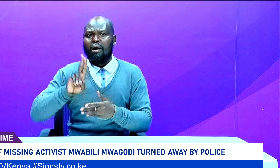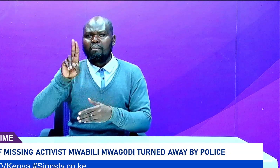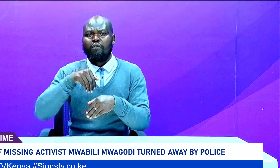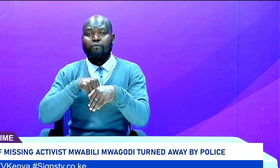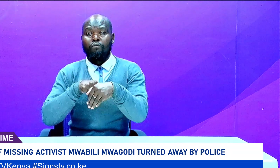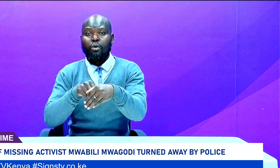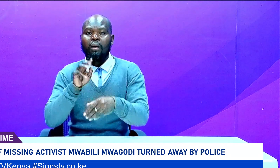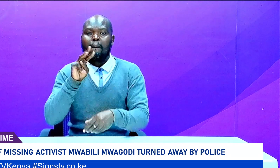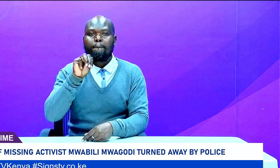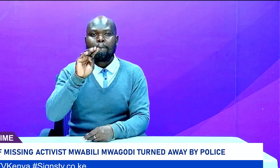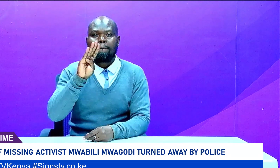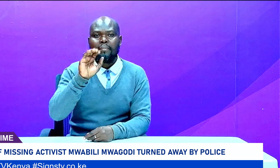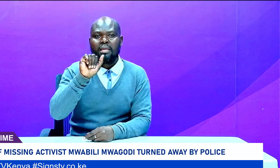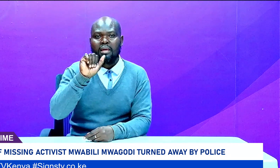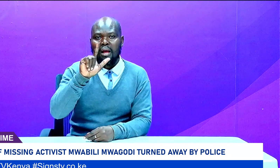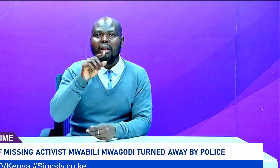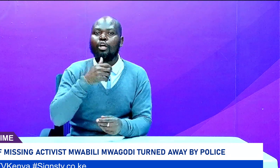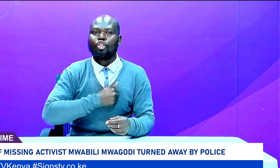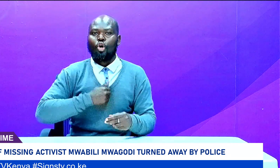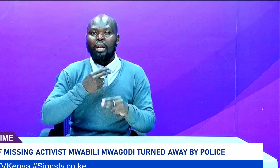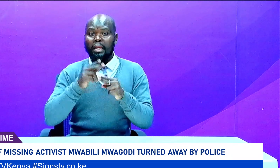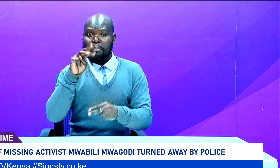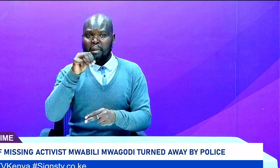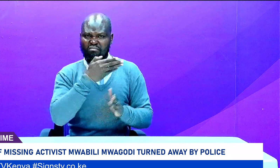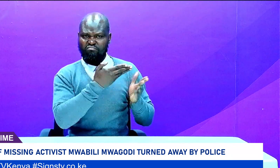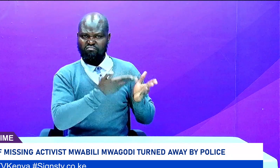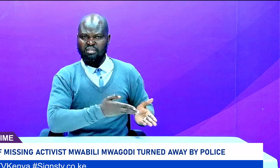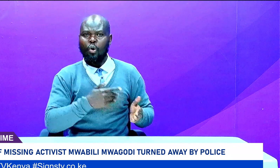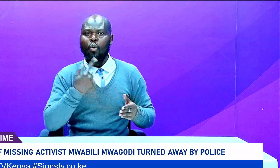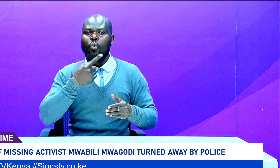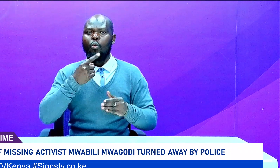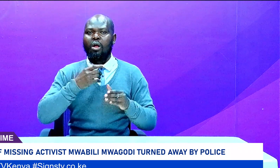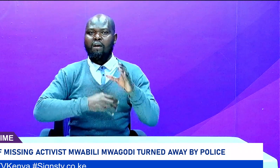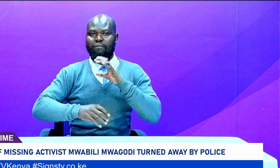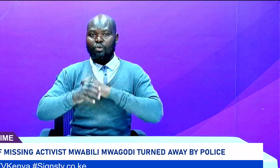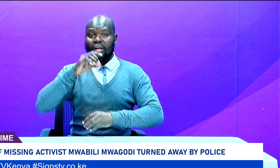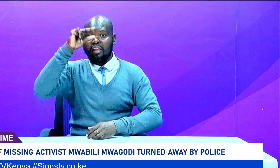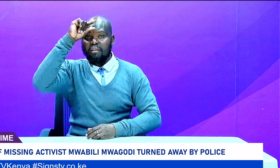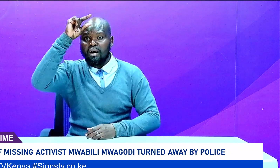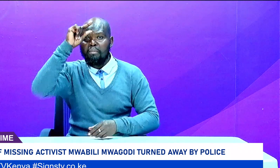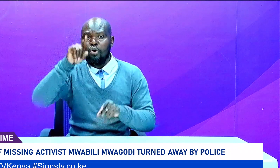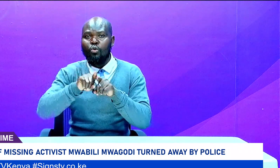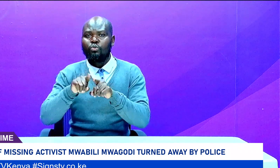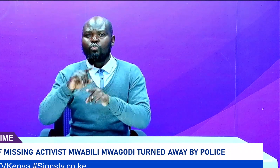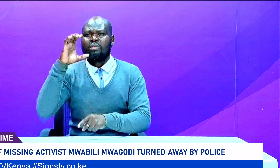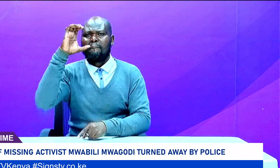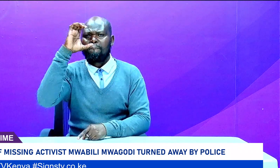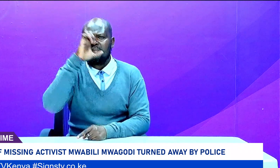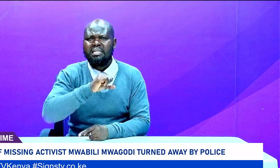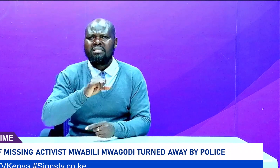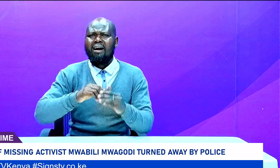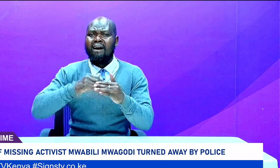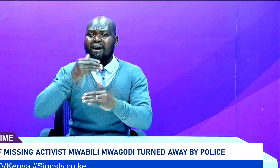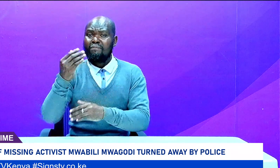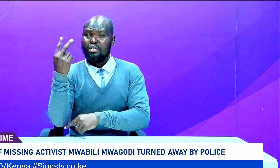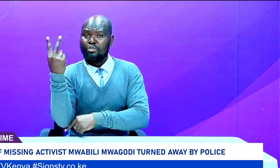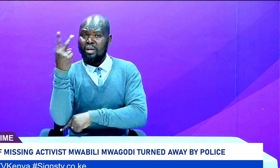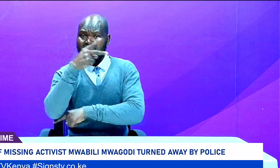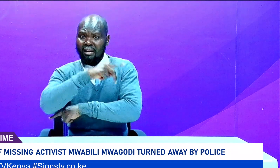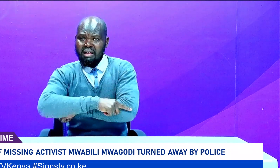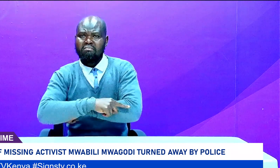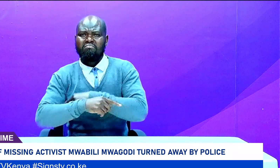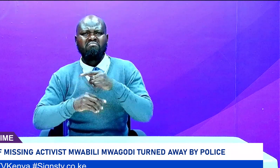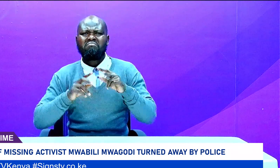Investigations, DCI, declined to take it up. Mwabili, a vocal critic of the